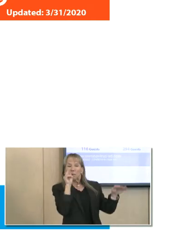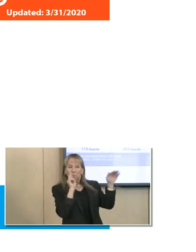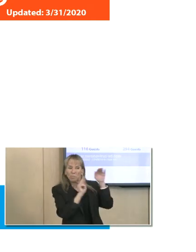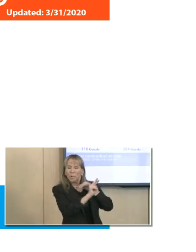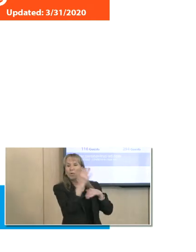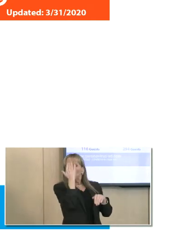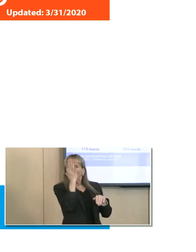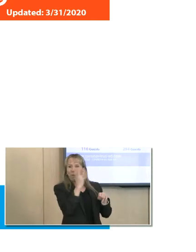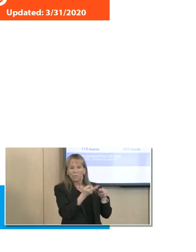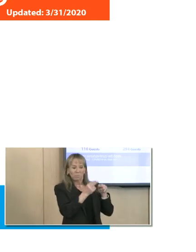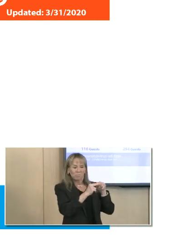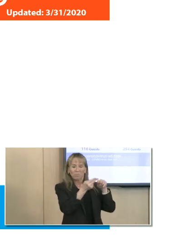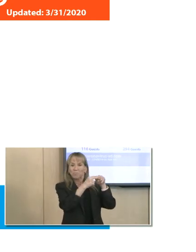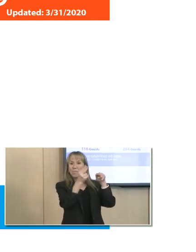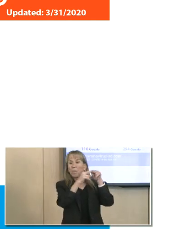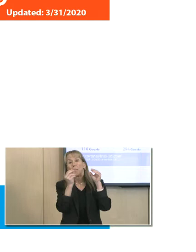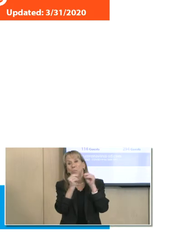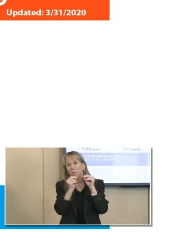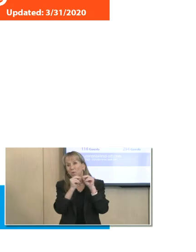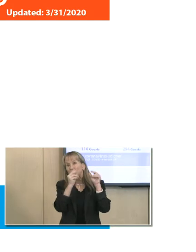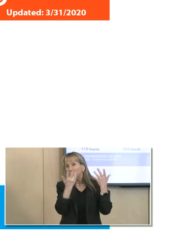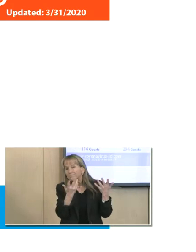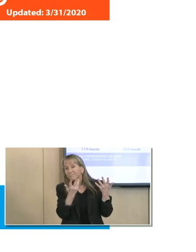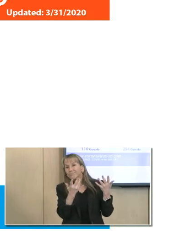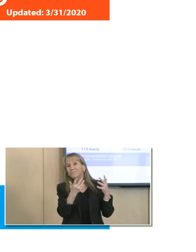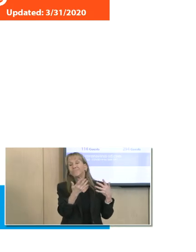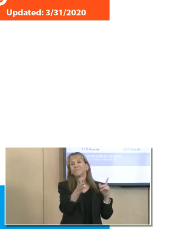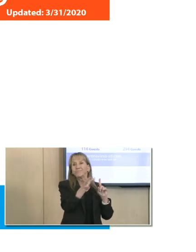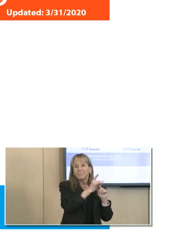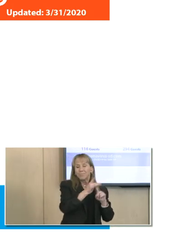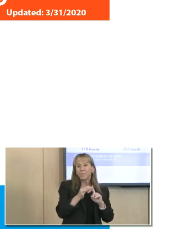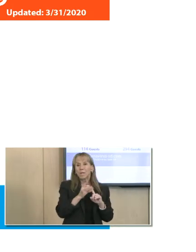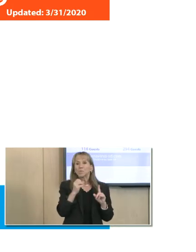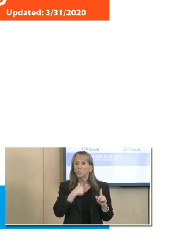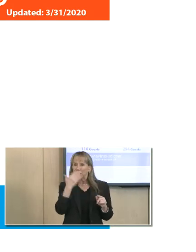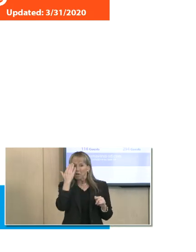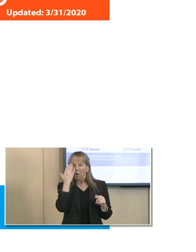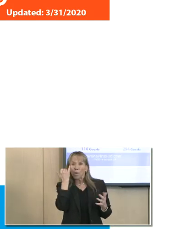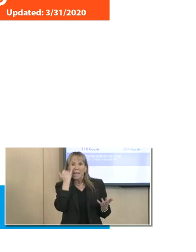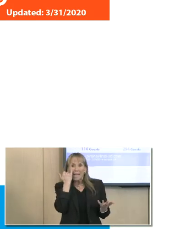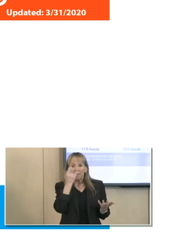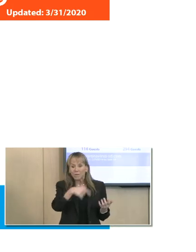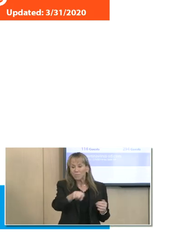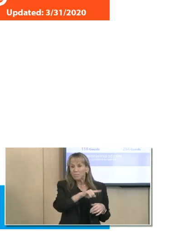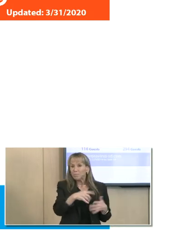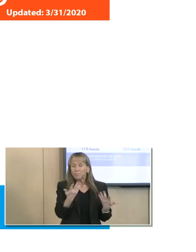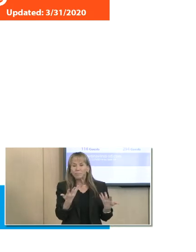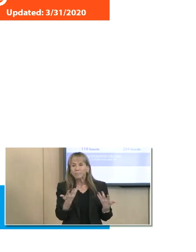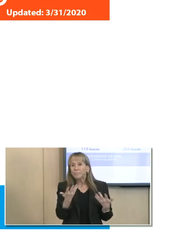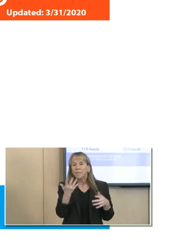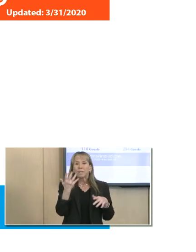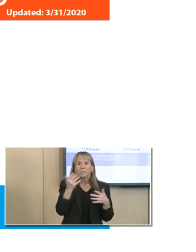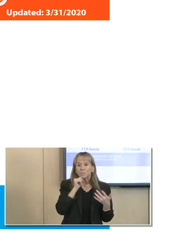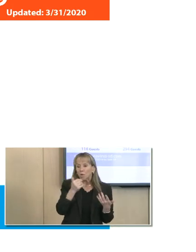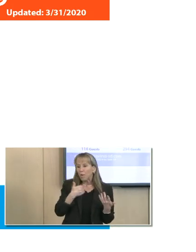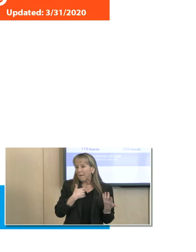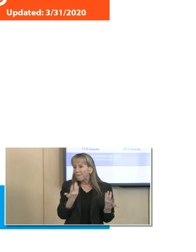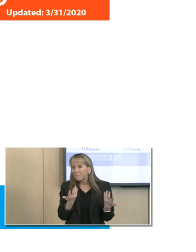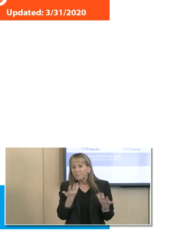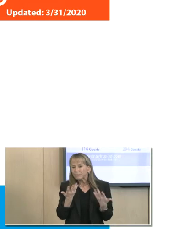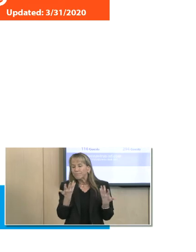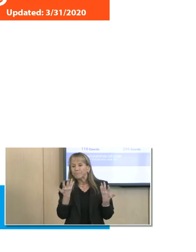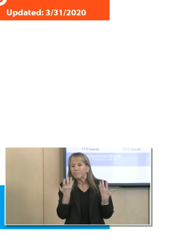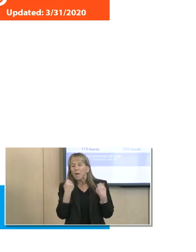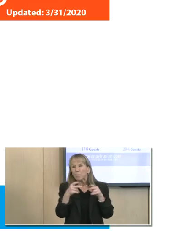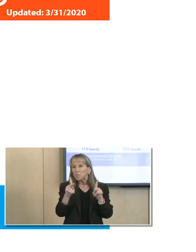positive tests that is likely to come, and the reality that we need to maintain the capacity that if those individuals do not have the capacity to isolate